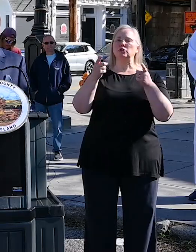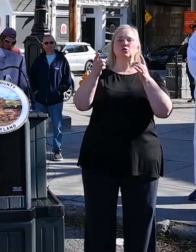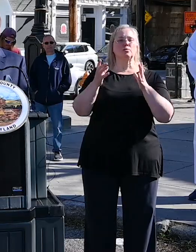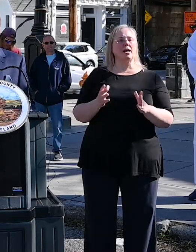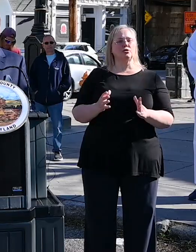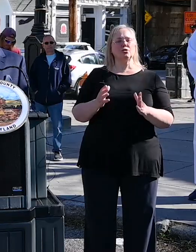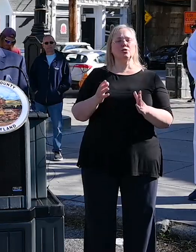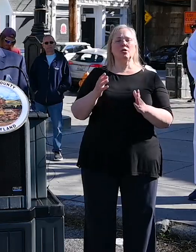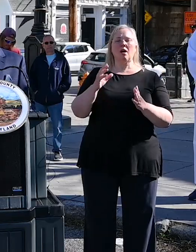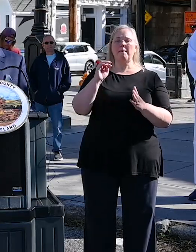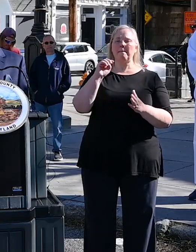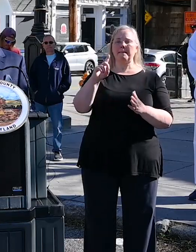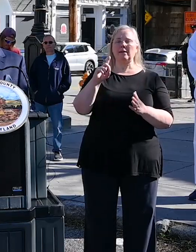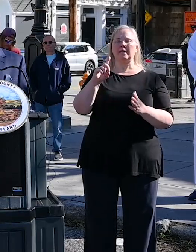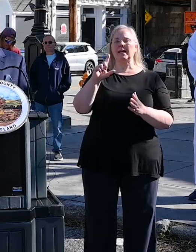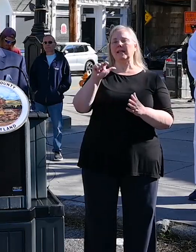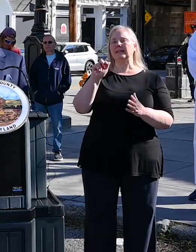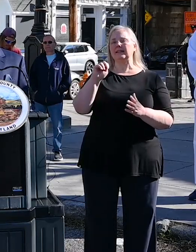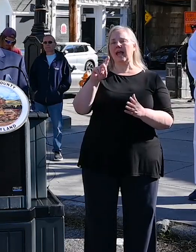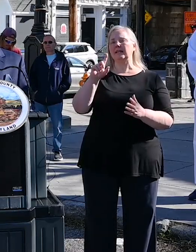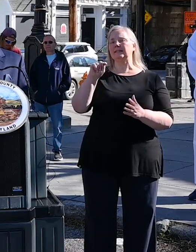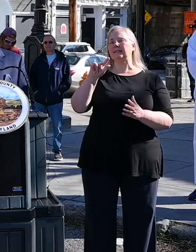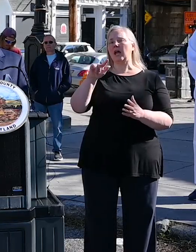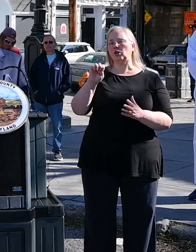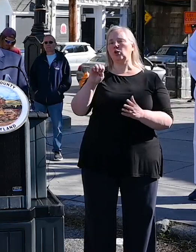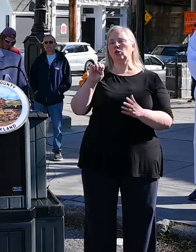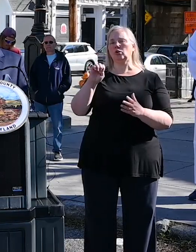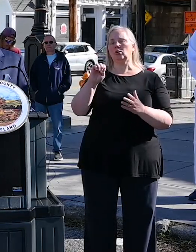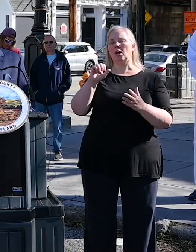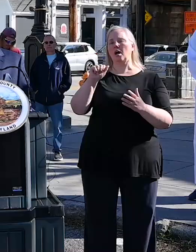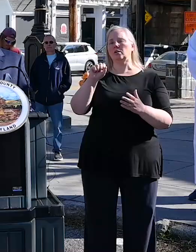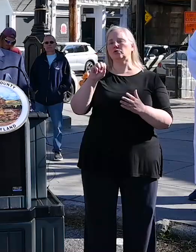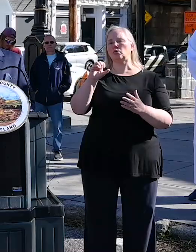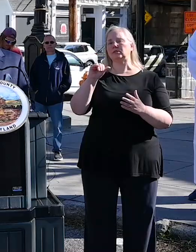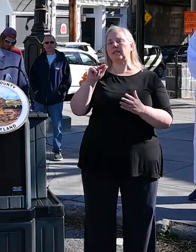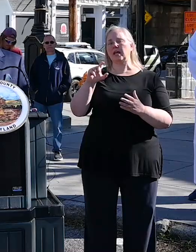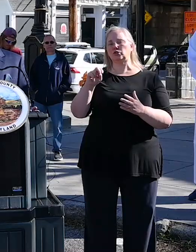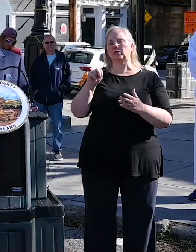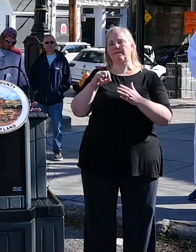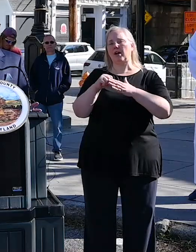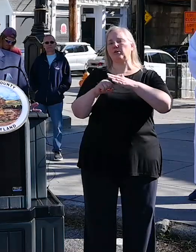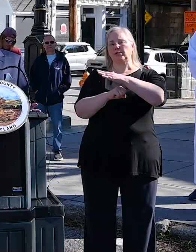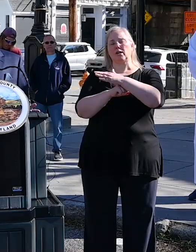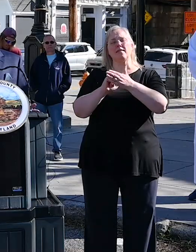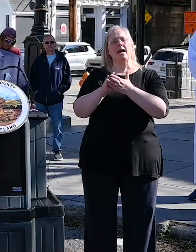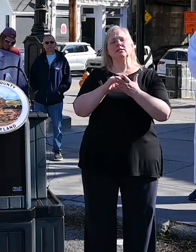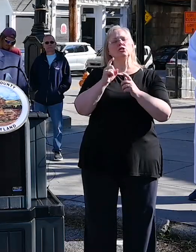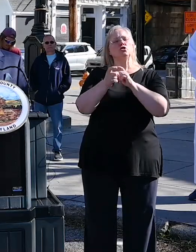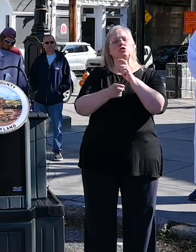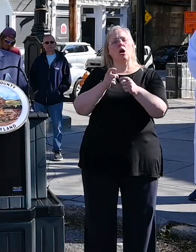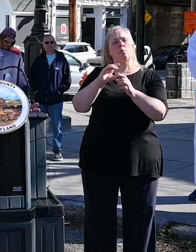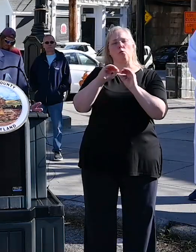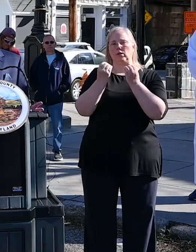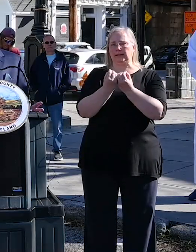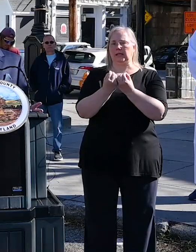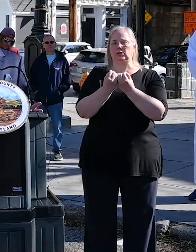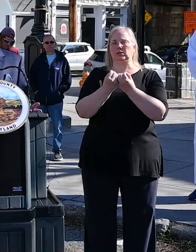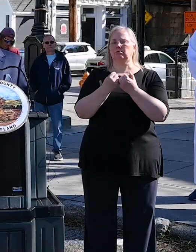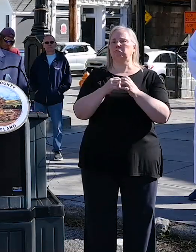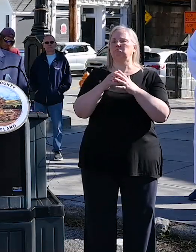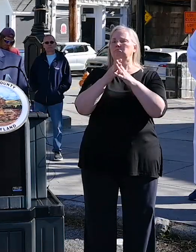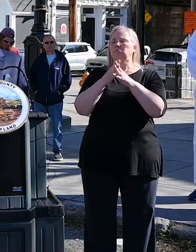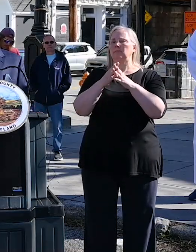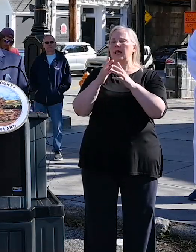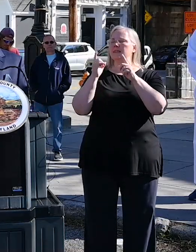director of the Maryland Land Title Association Foundation. It's a charitable organization whose